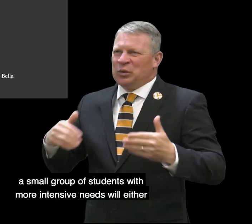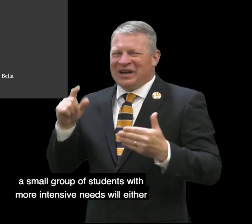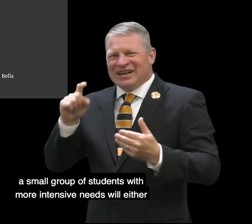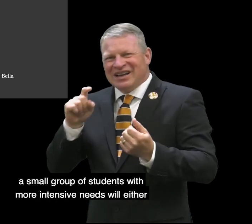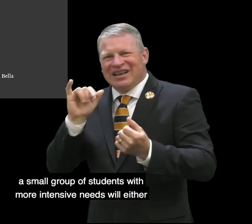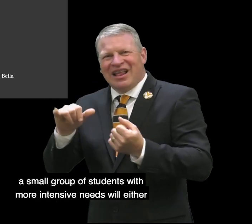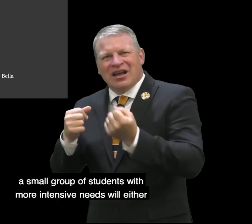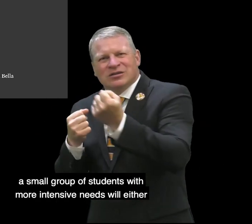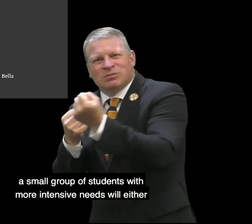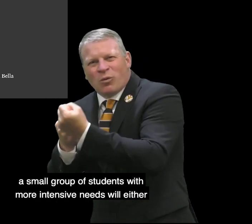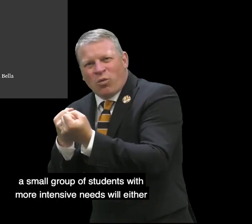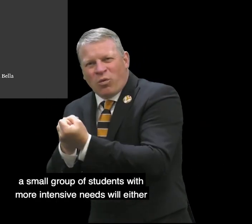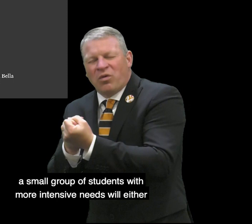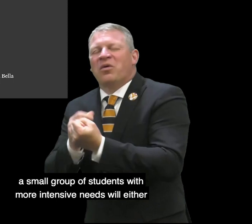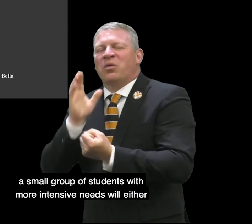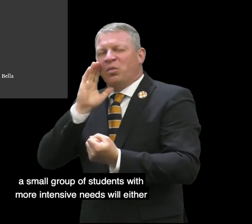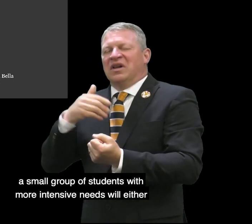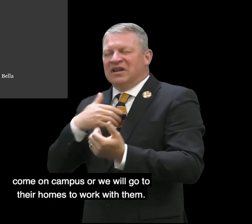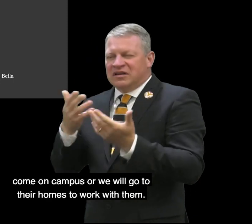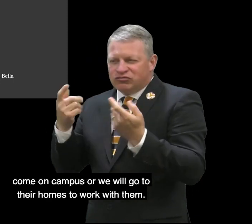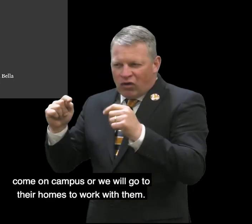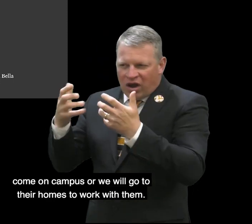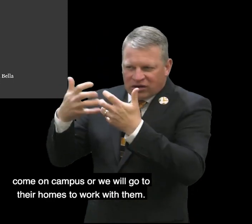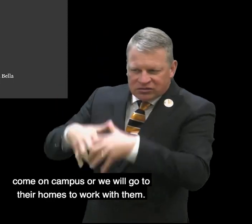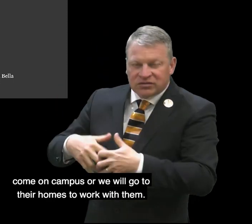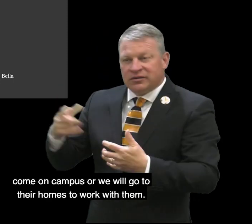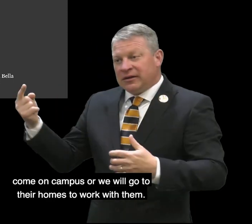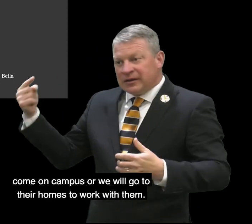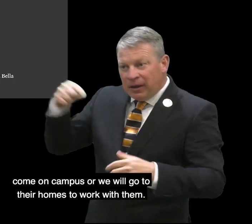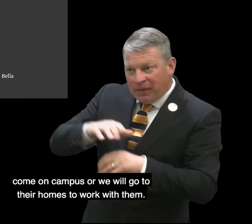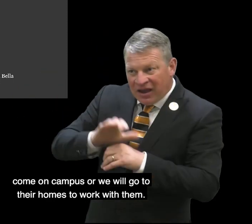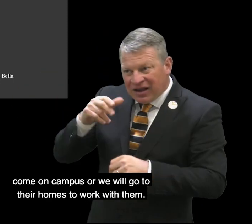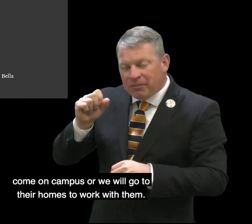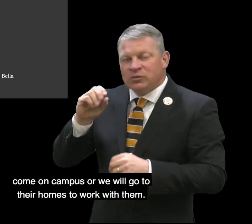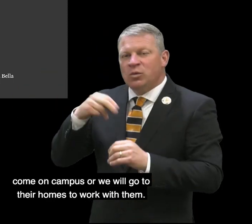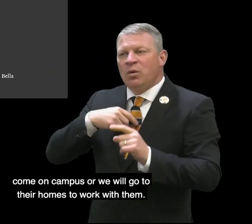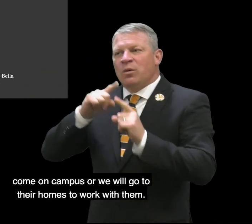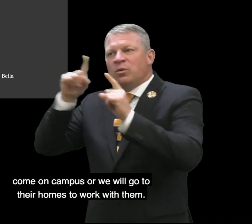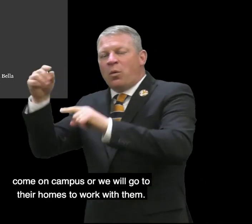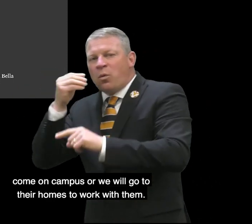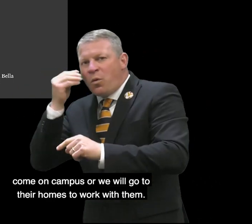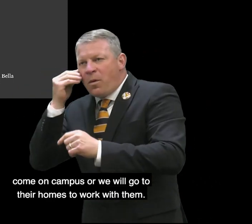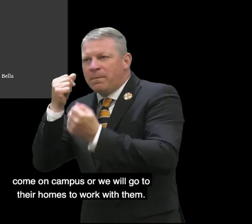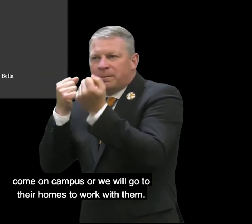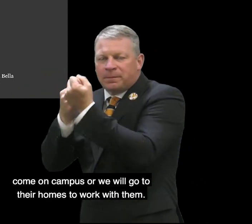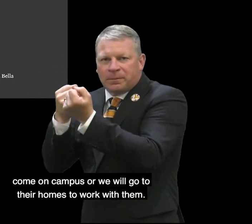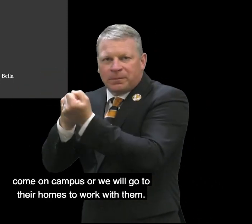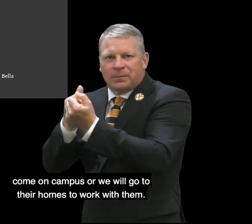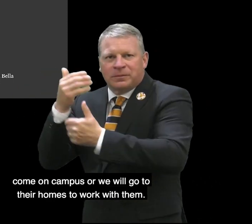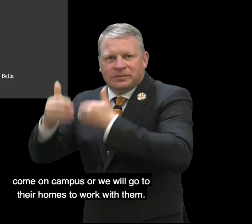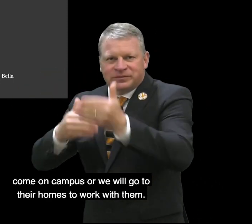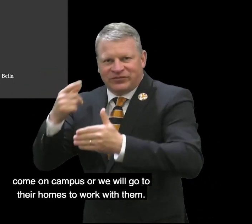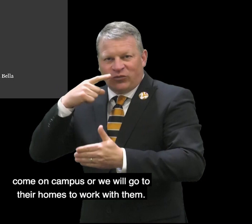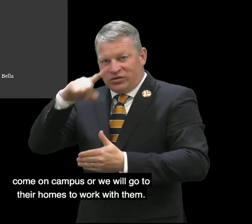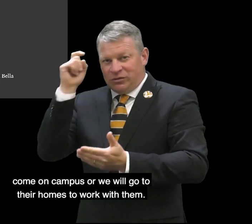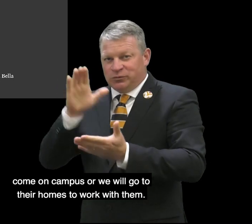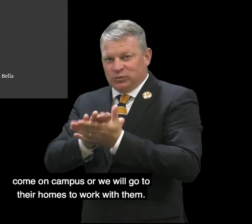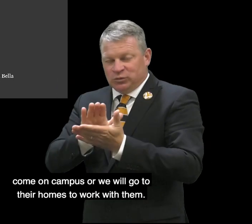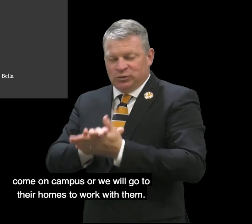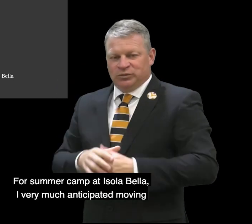evaluated our students on a case-by-case basis. While the majority of core will continue with remote learning, a small group of students with more intensive needs will either come